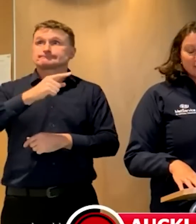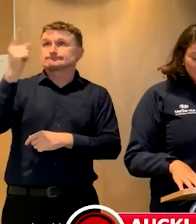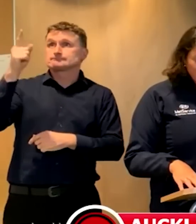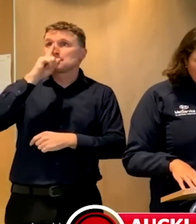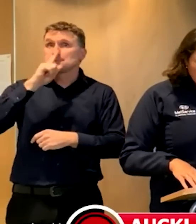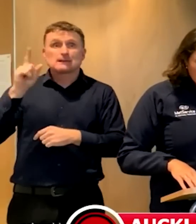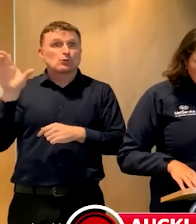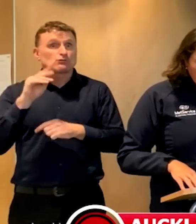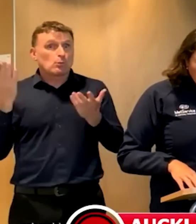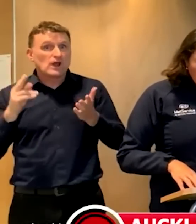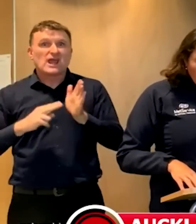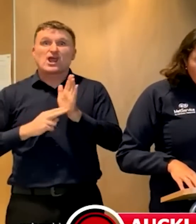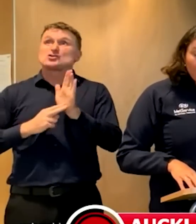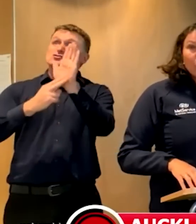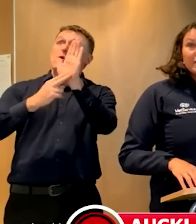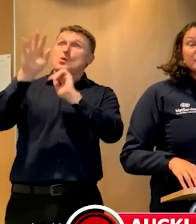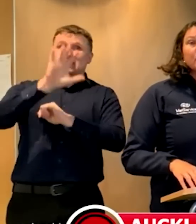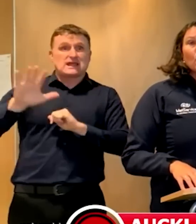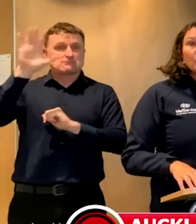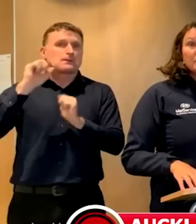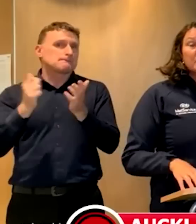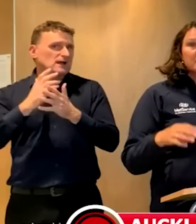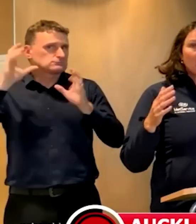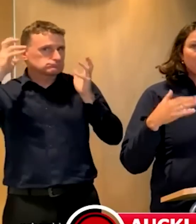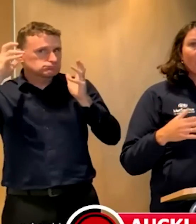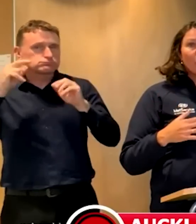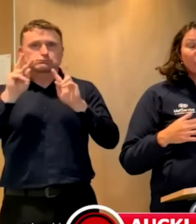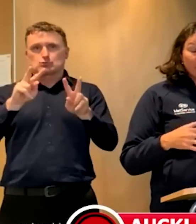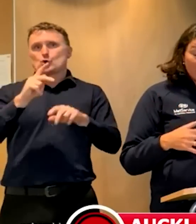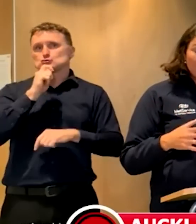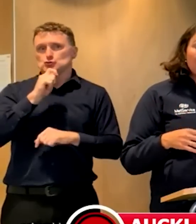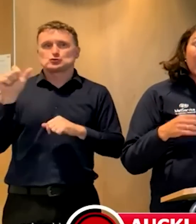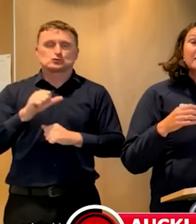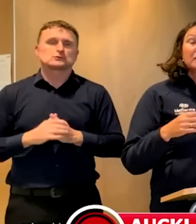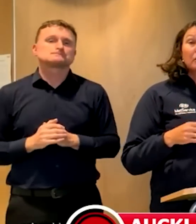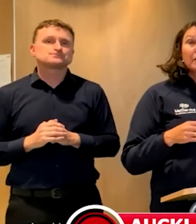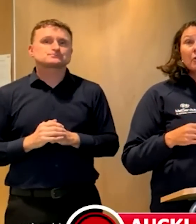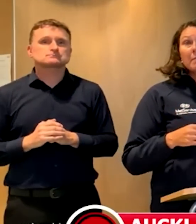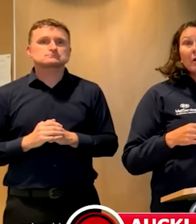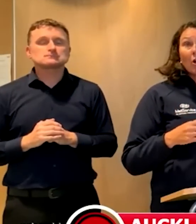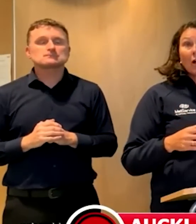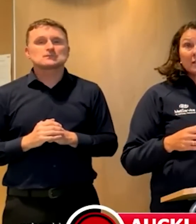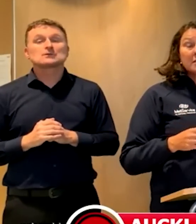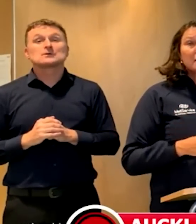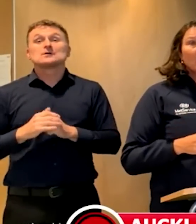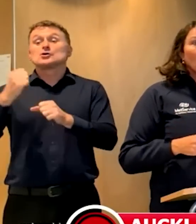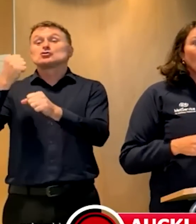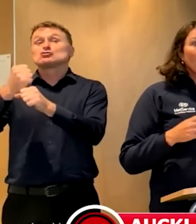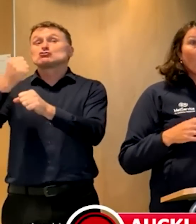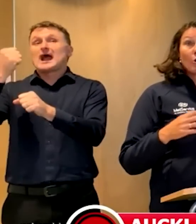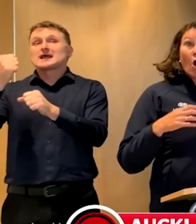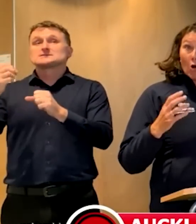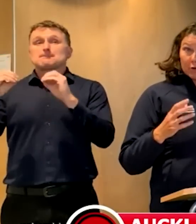helpful and friendly civil defence. For the rest of Auckland, south of Orewa, and including Great Barrier